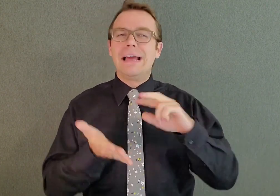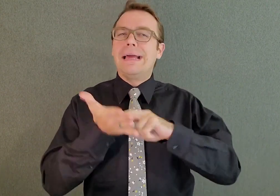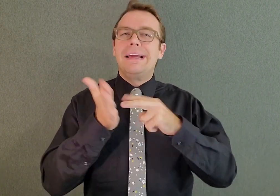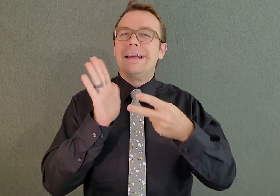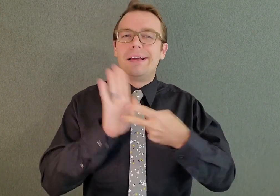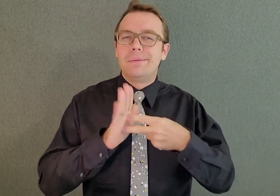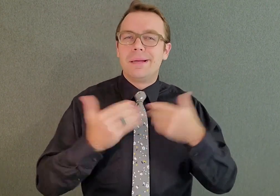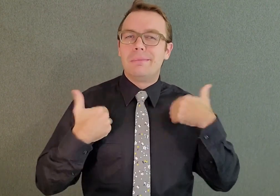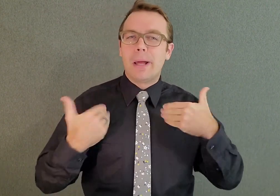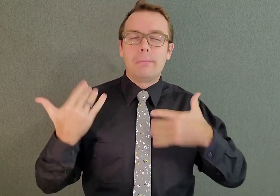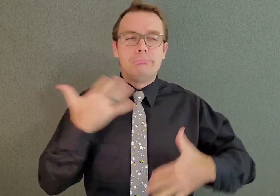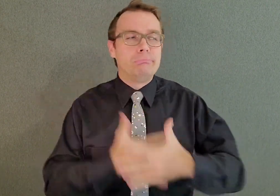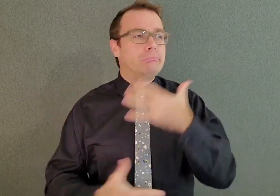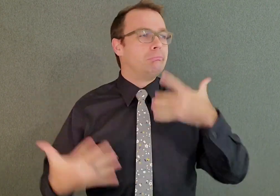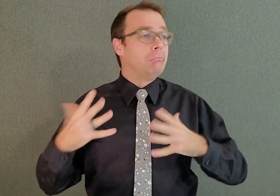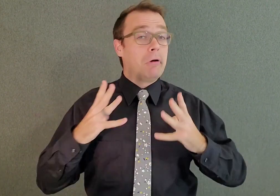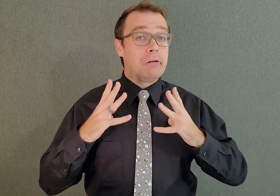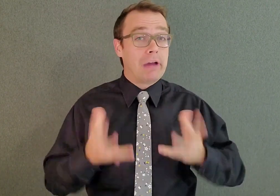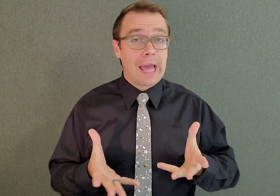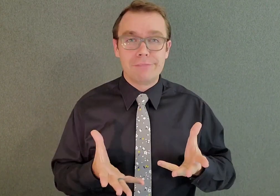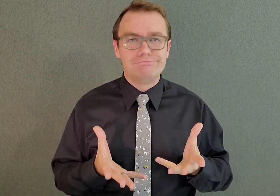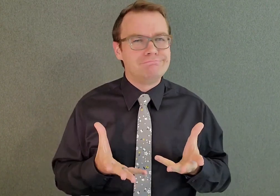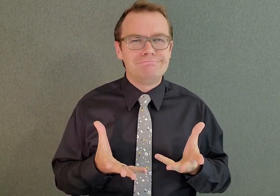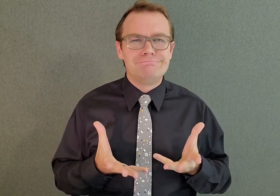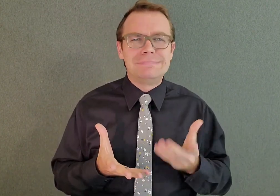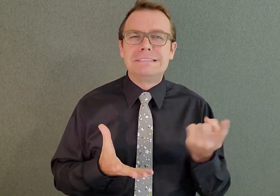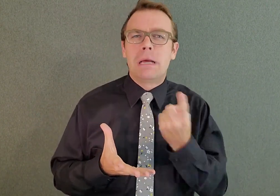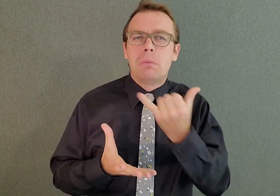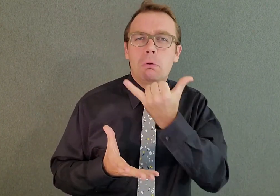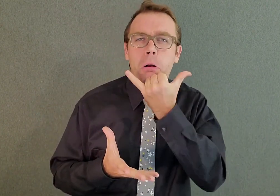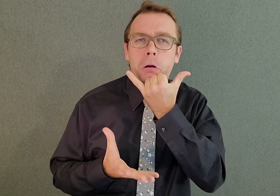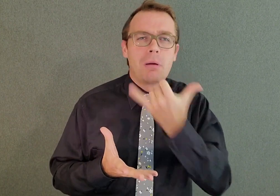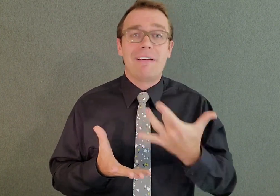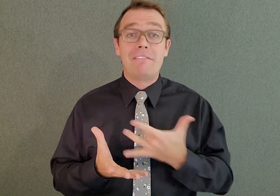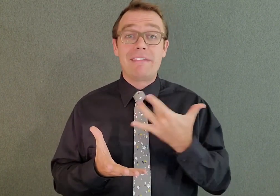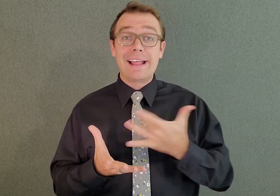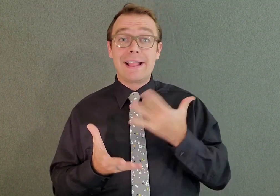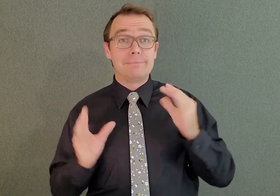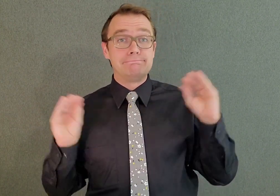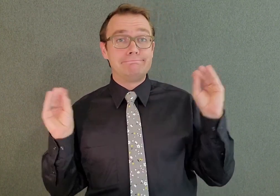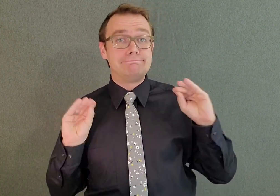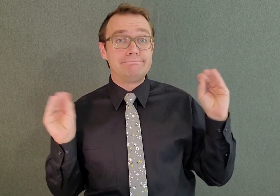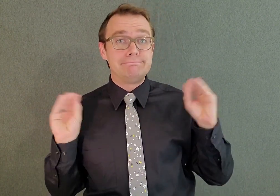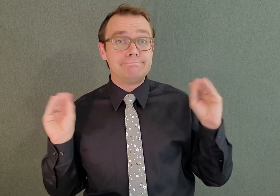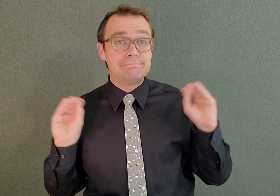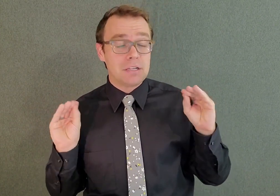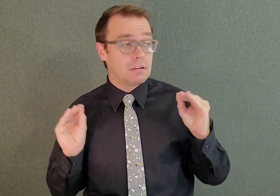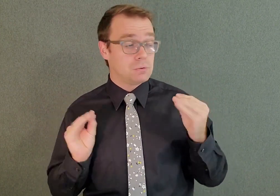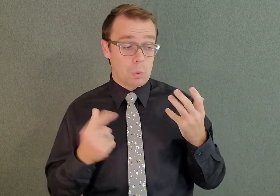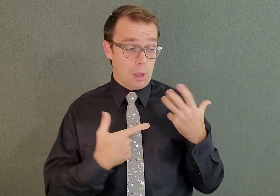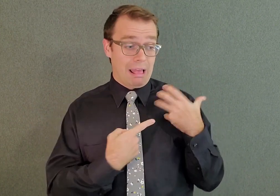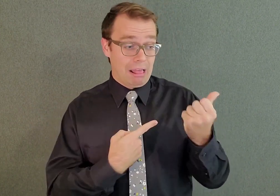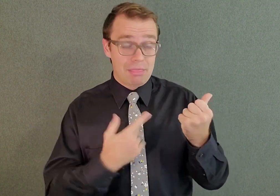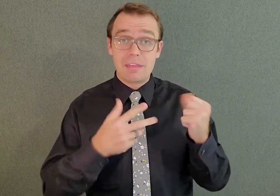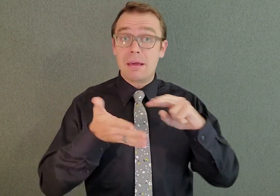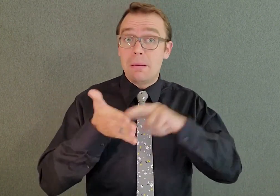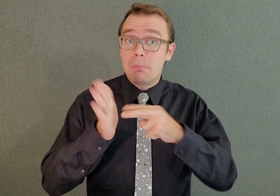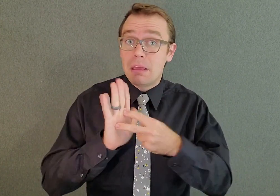meaning lack of function, well before any symptom is felt. Therefore, health can't simply be when you're